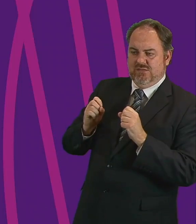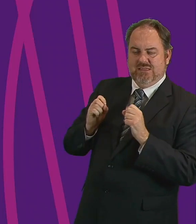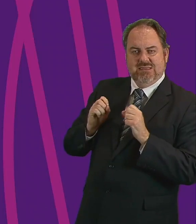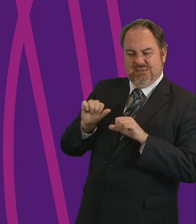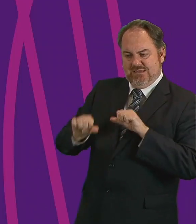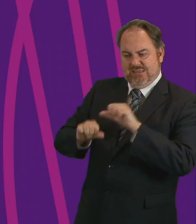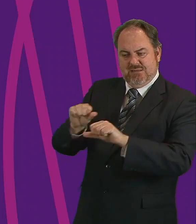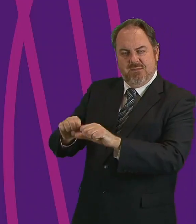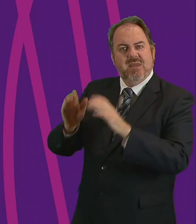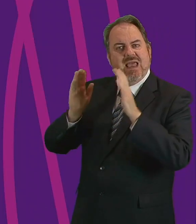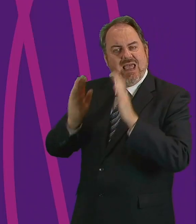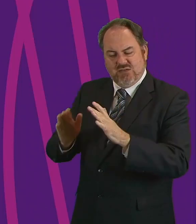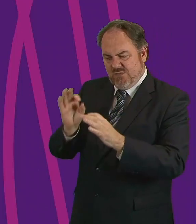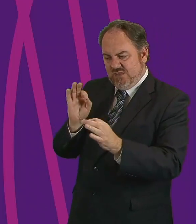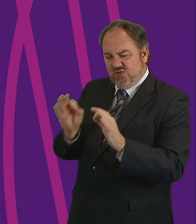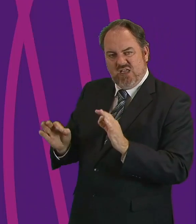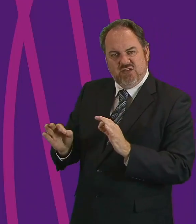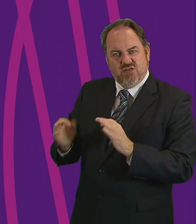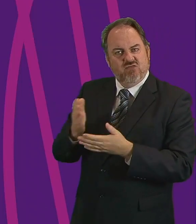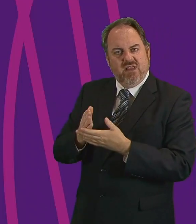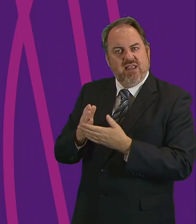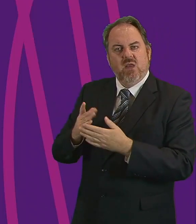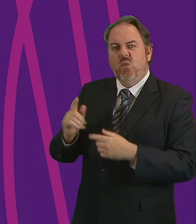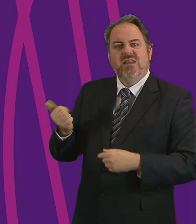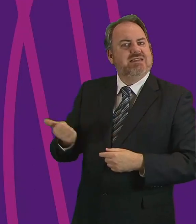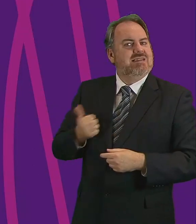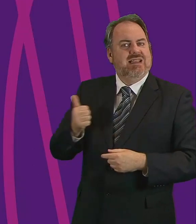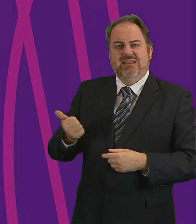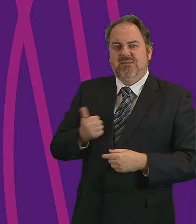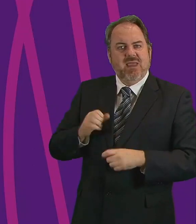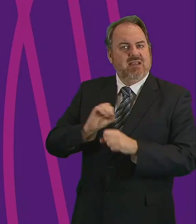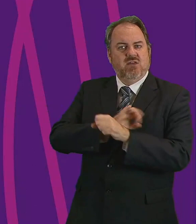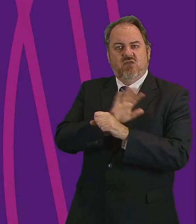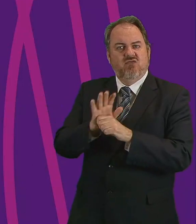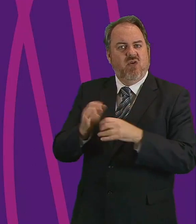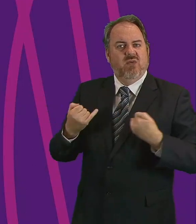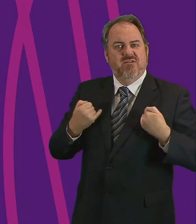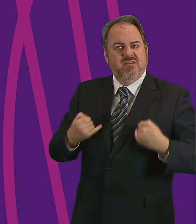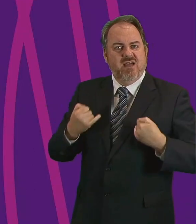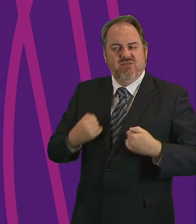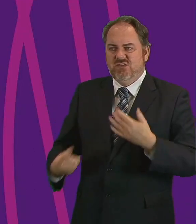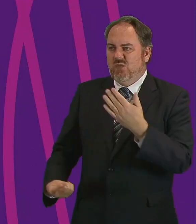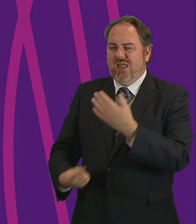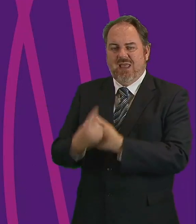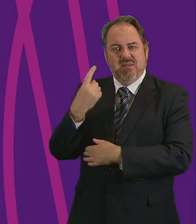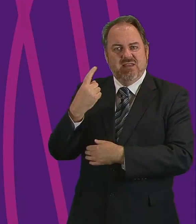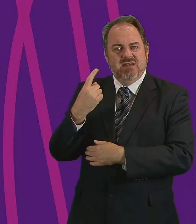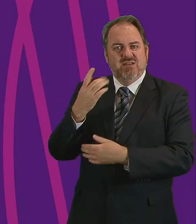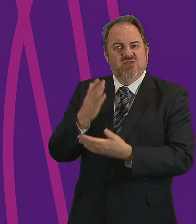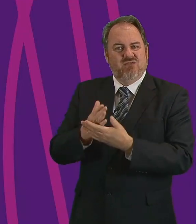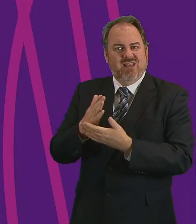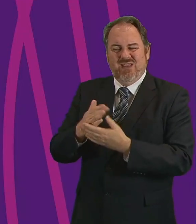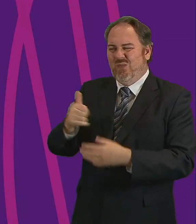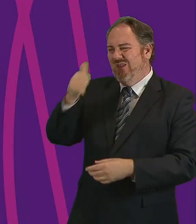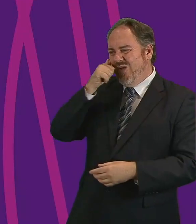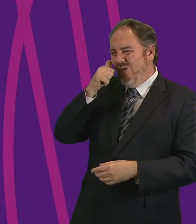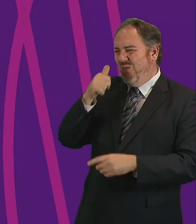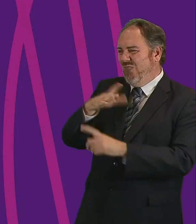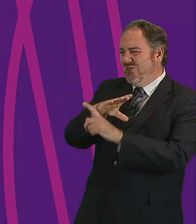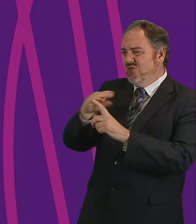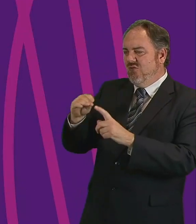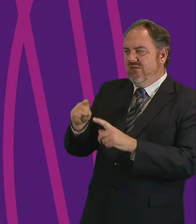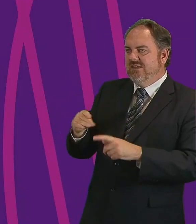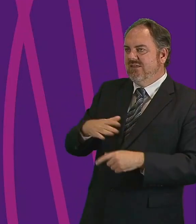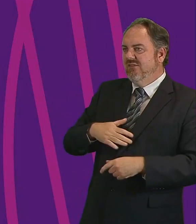would not have been designed for a pandemic such as COVID. This shouldn't be a surprise to the Tories in the Chamber,